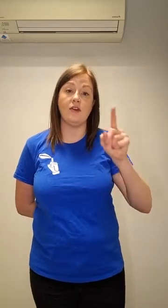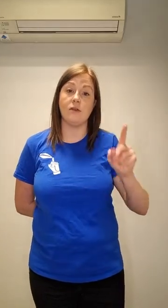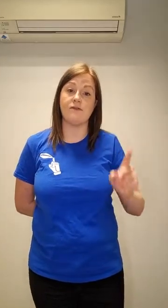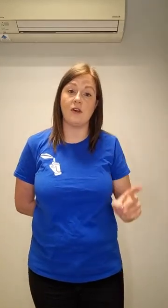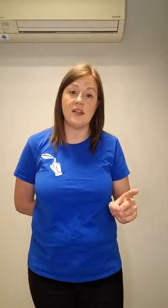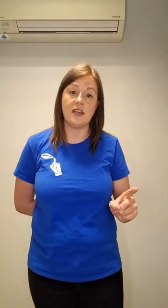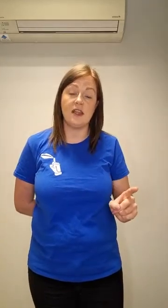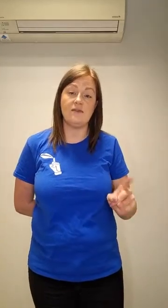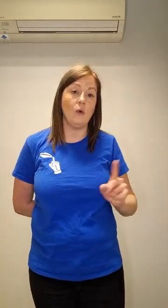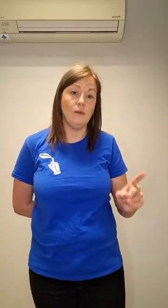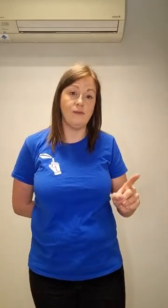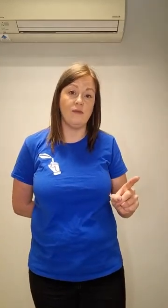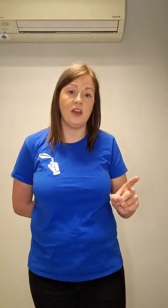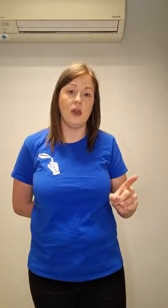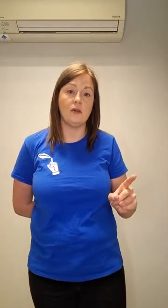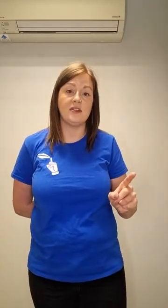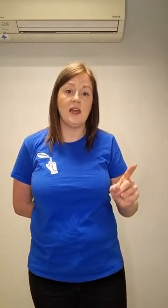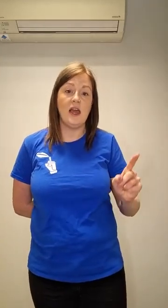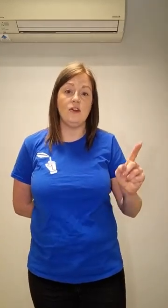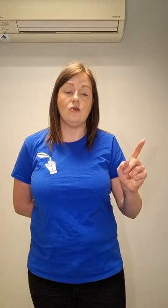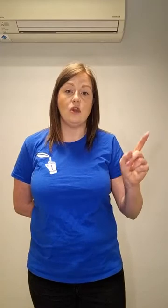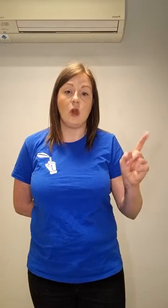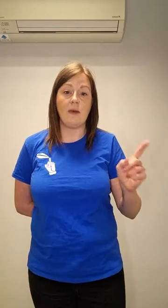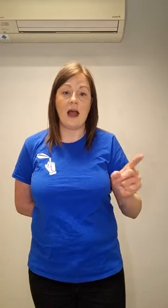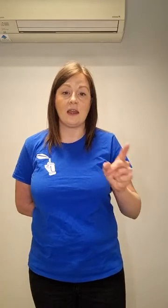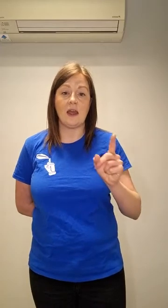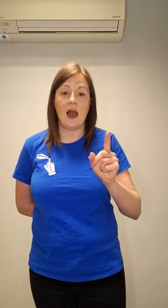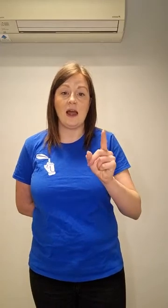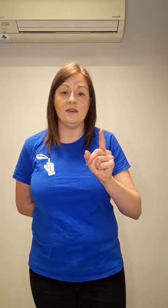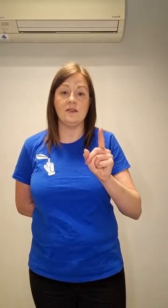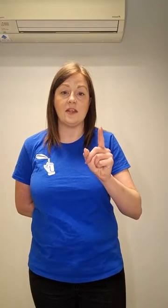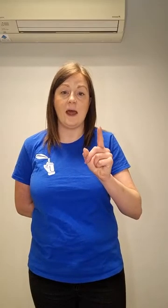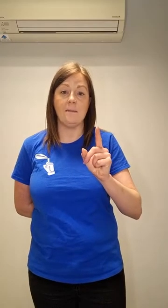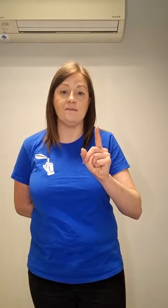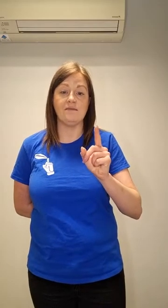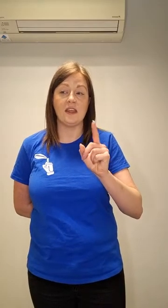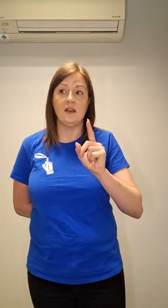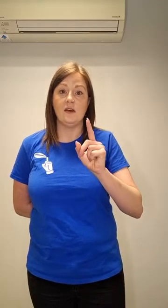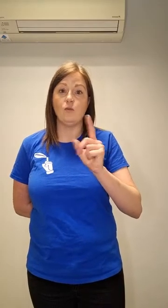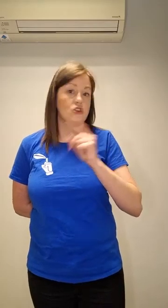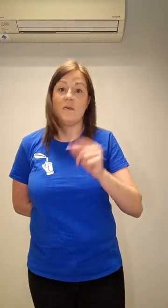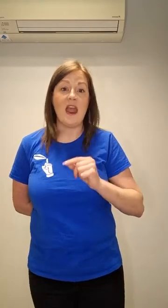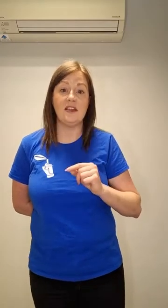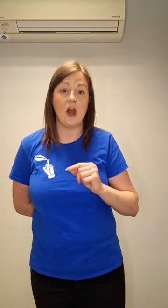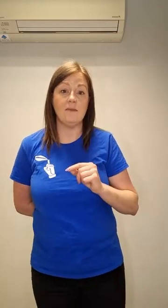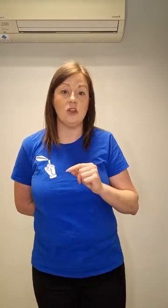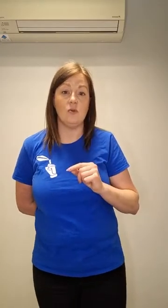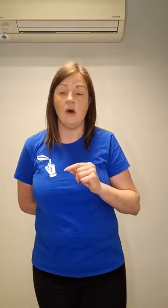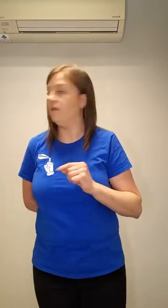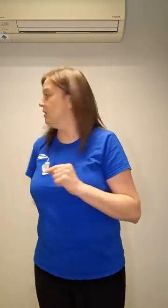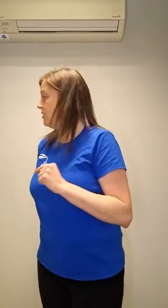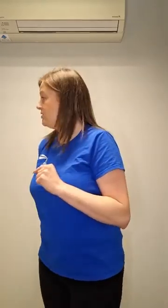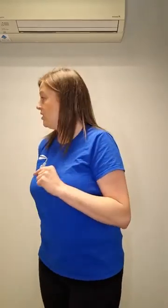on a Friday for all 4 videos, and you can go back and watch them at any time that you want.